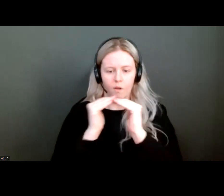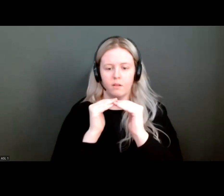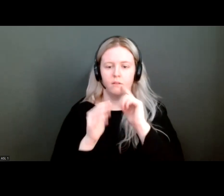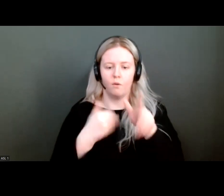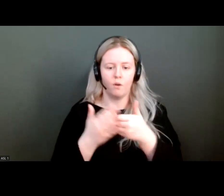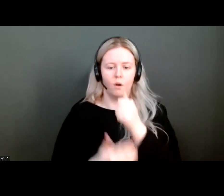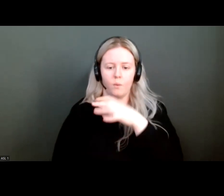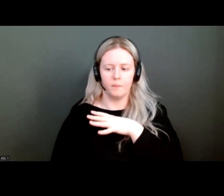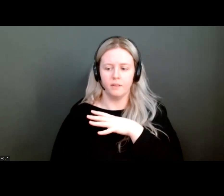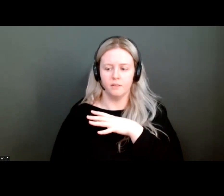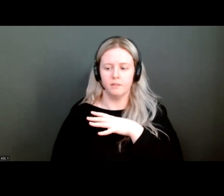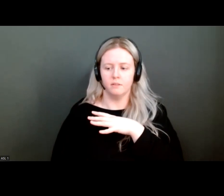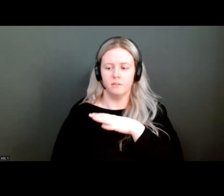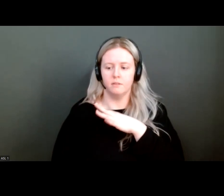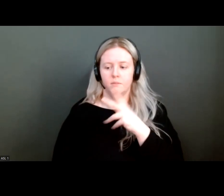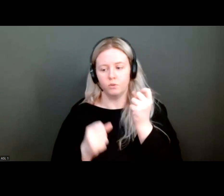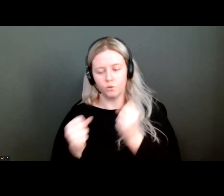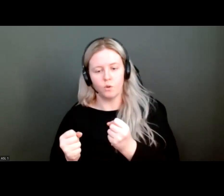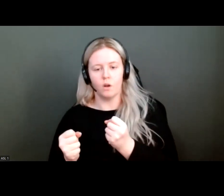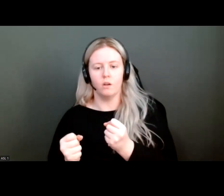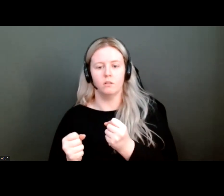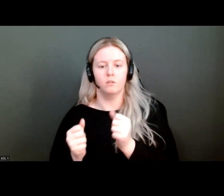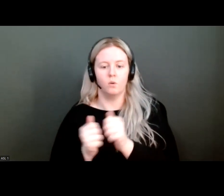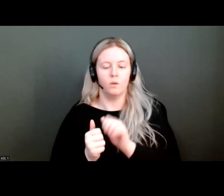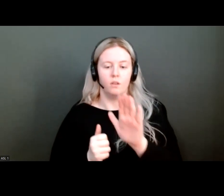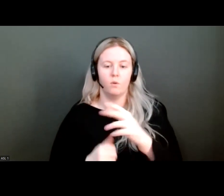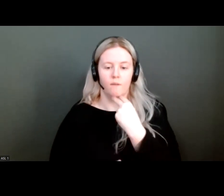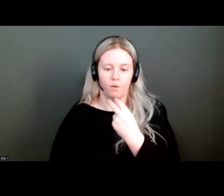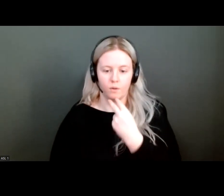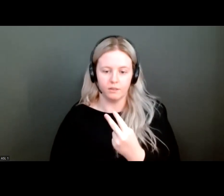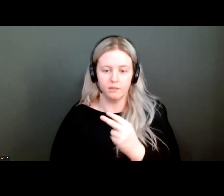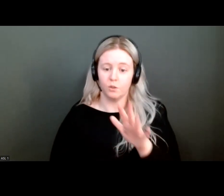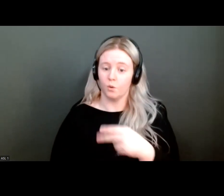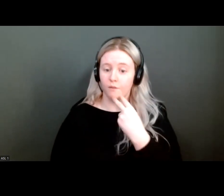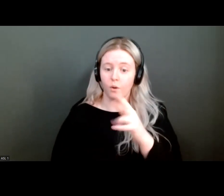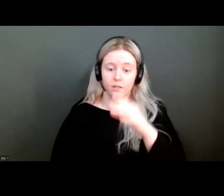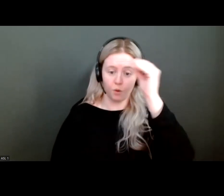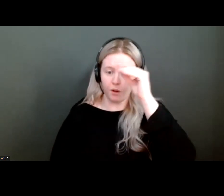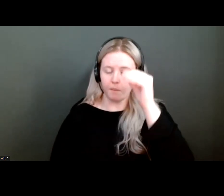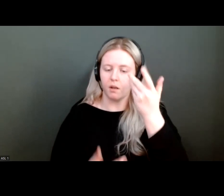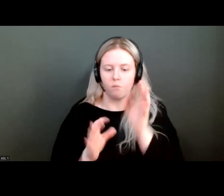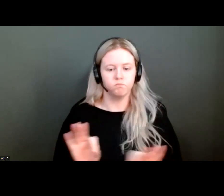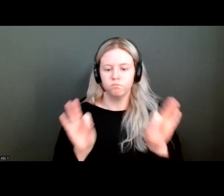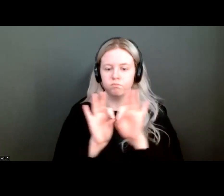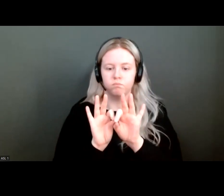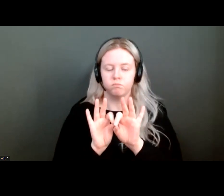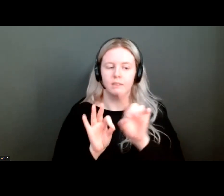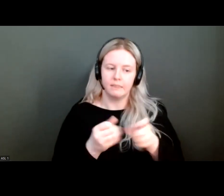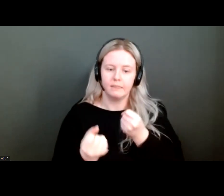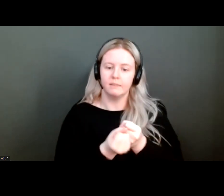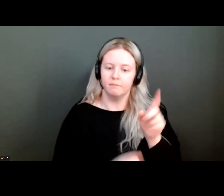Be strong with your voice. Your voice matters for those who need our